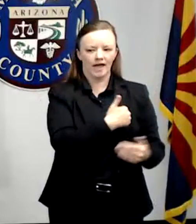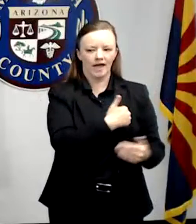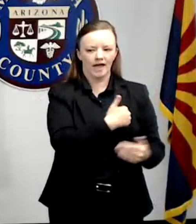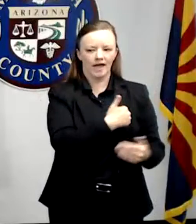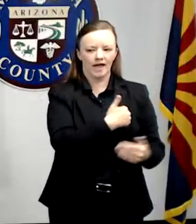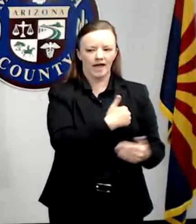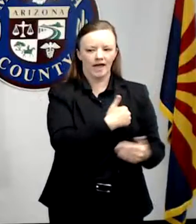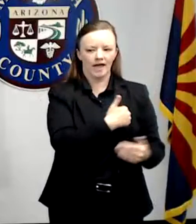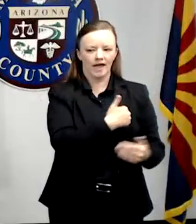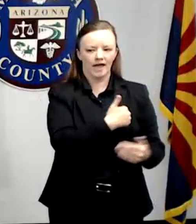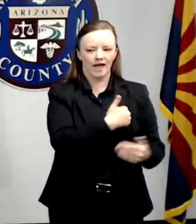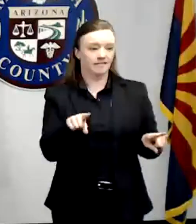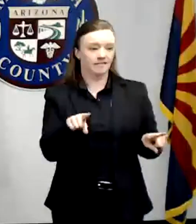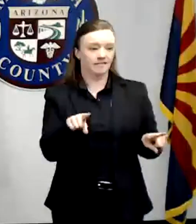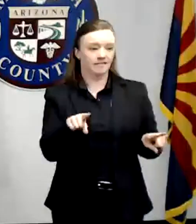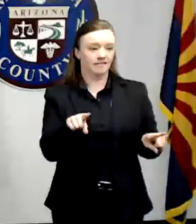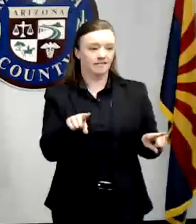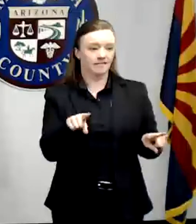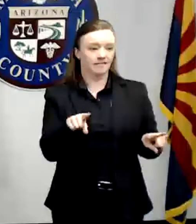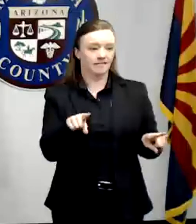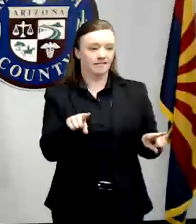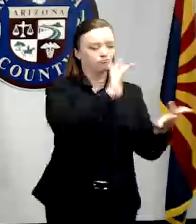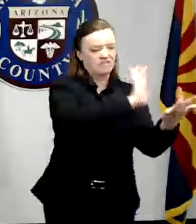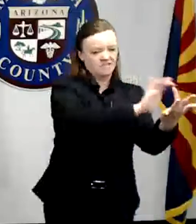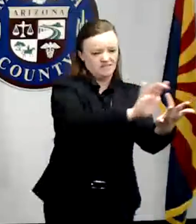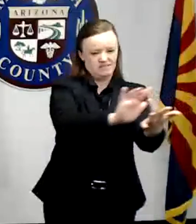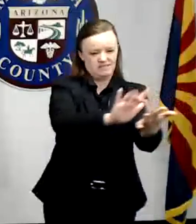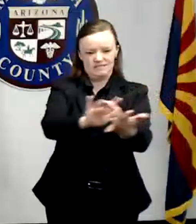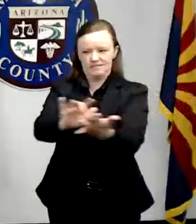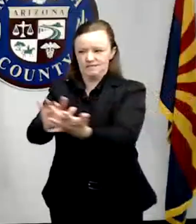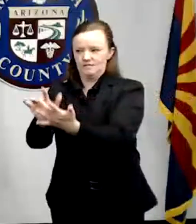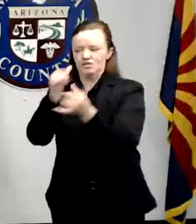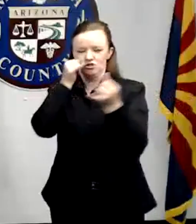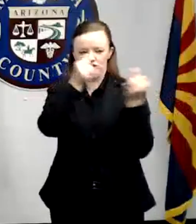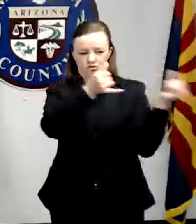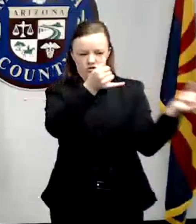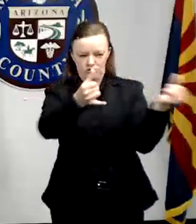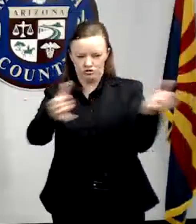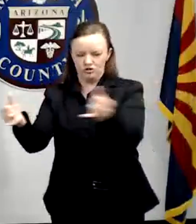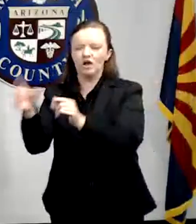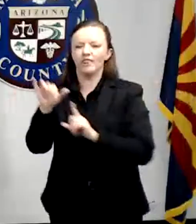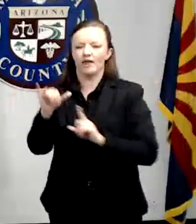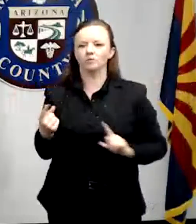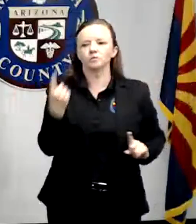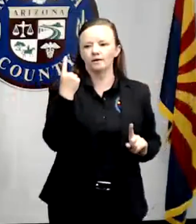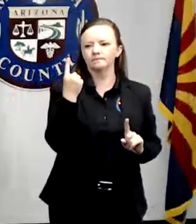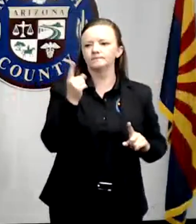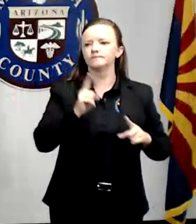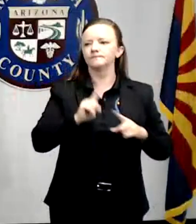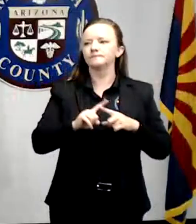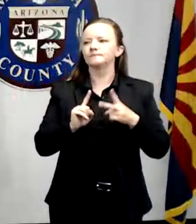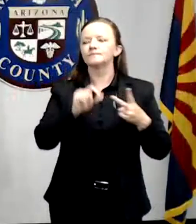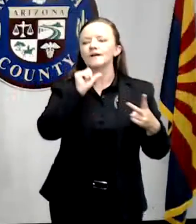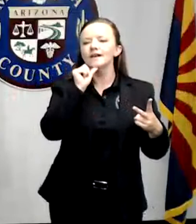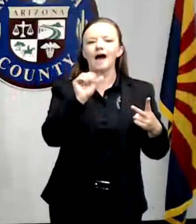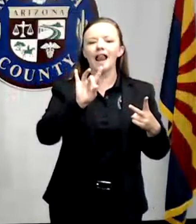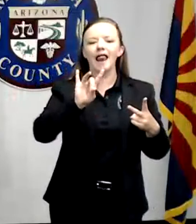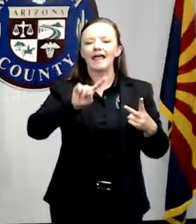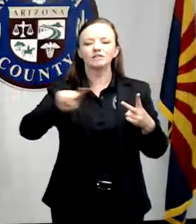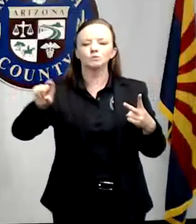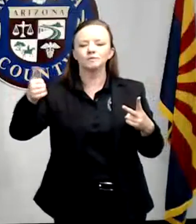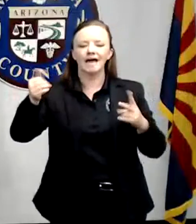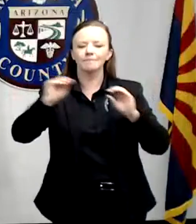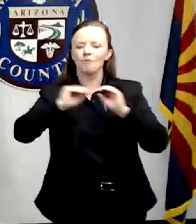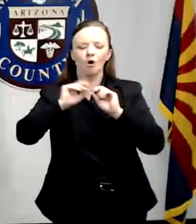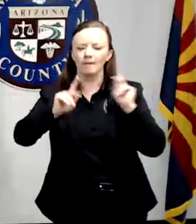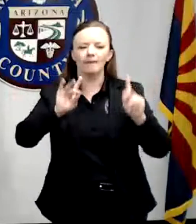as we positive test, and we reach out to every single person that has a positive test. So that was one thing, and I believe it's not 8 to 10 more people, it's 8 to